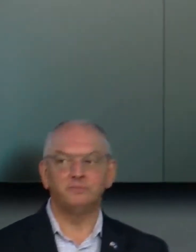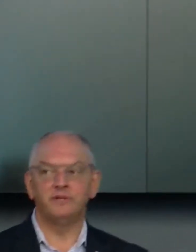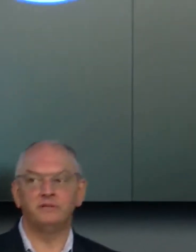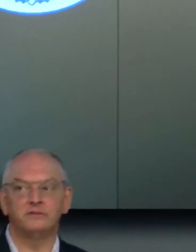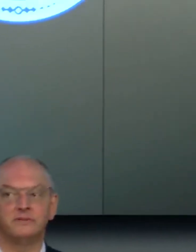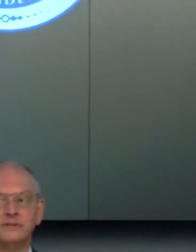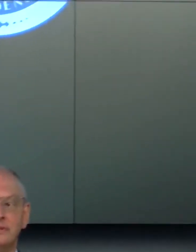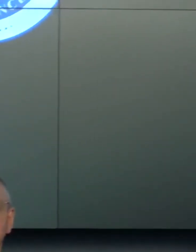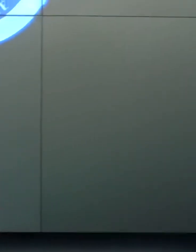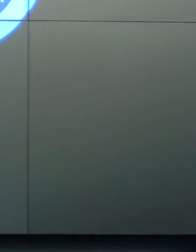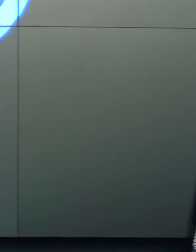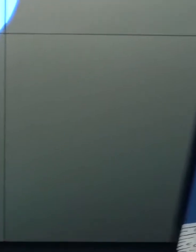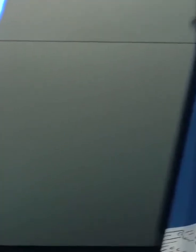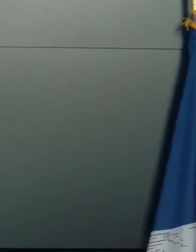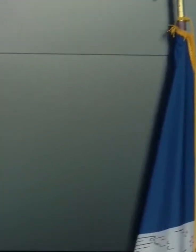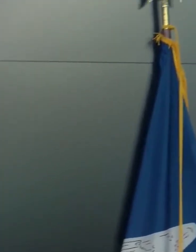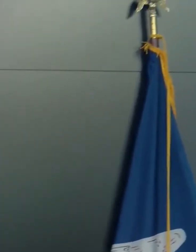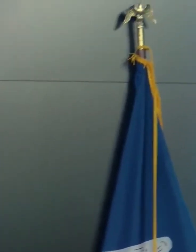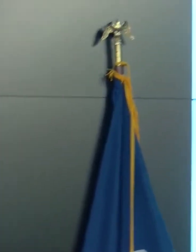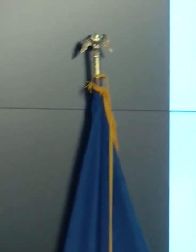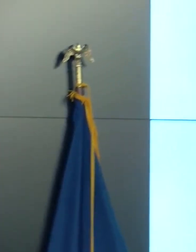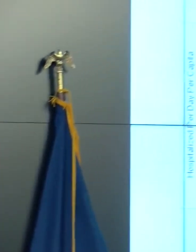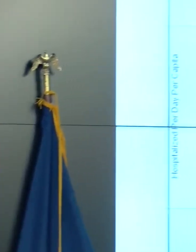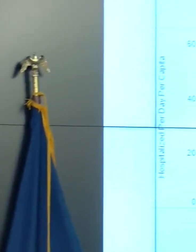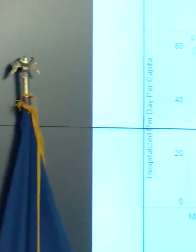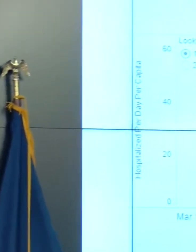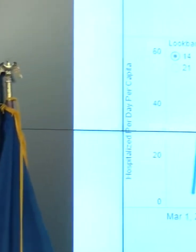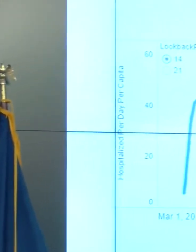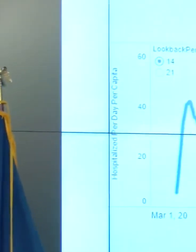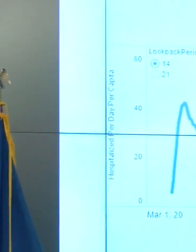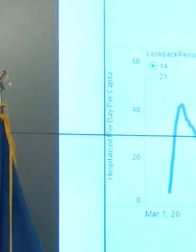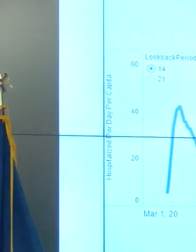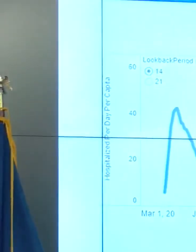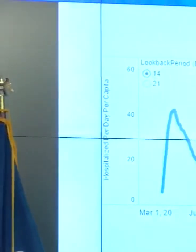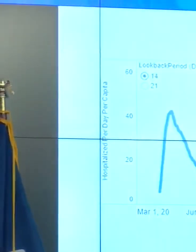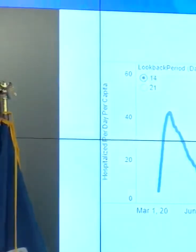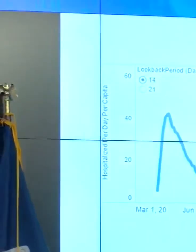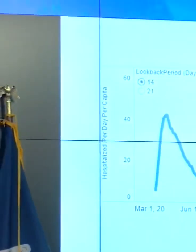Our hospitals are struggling.